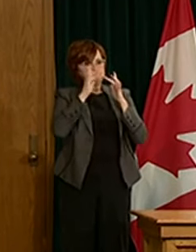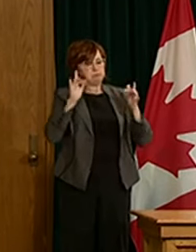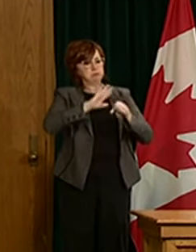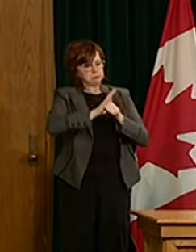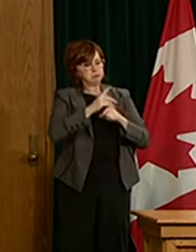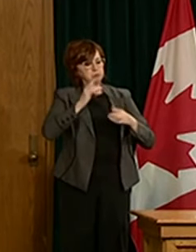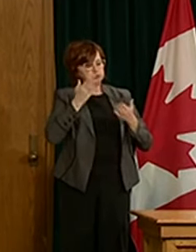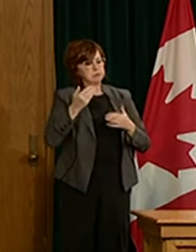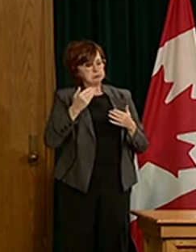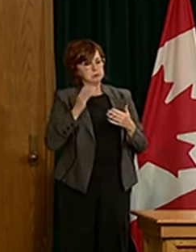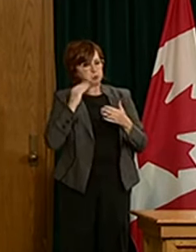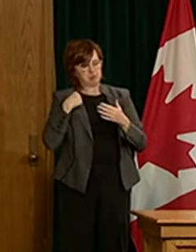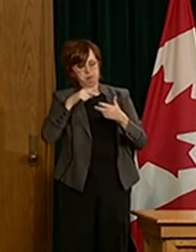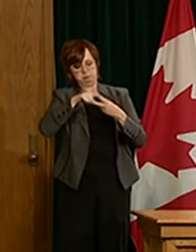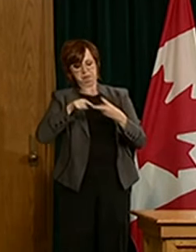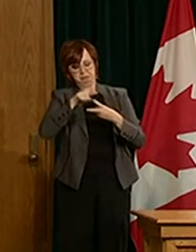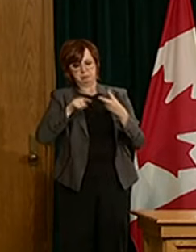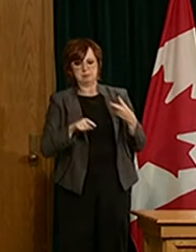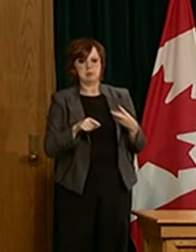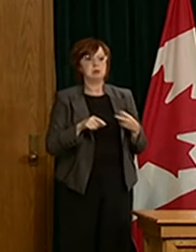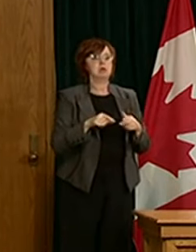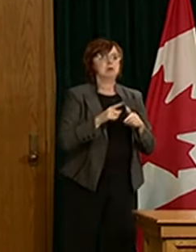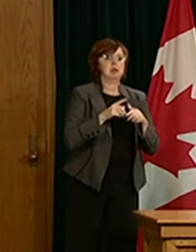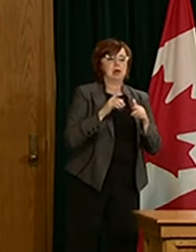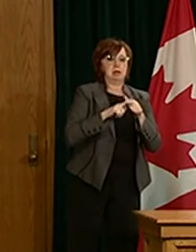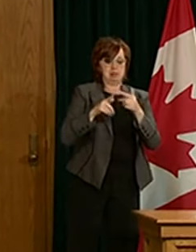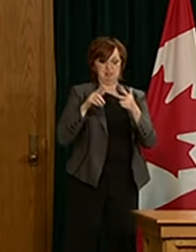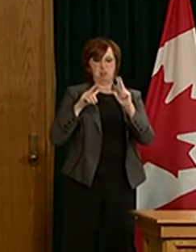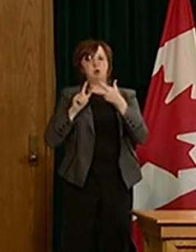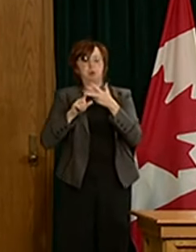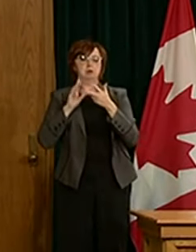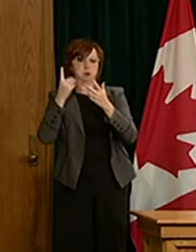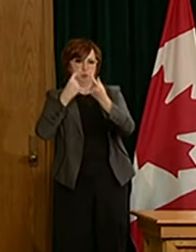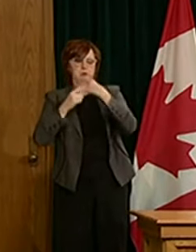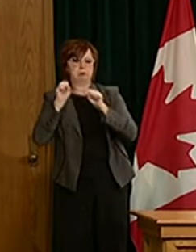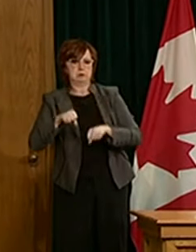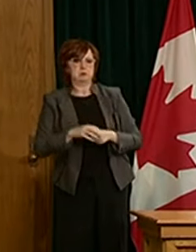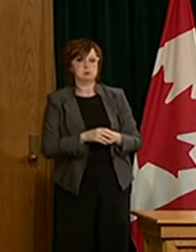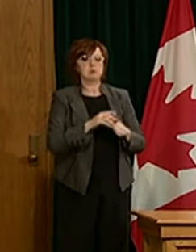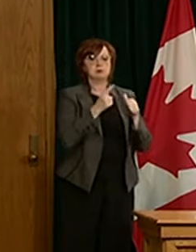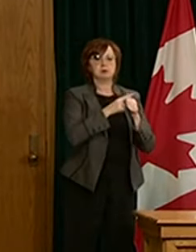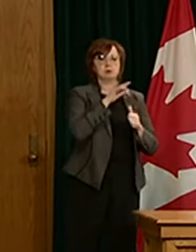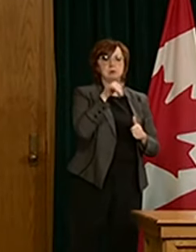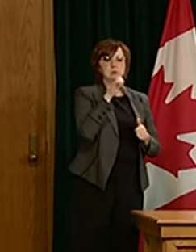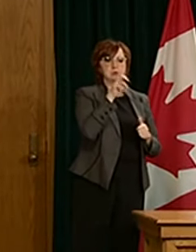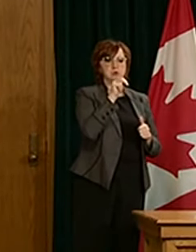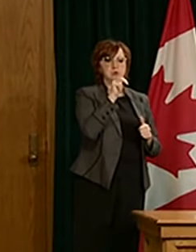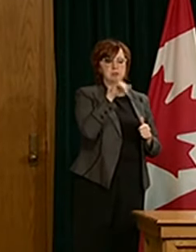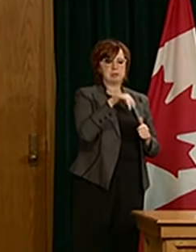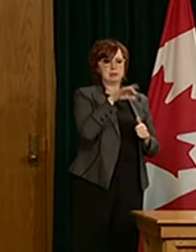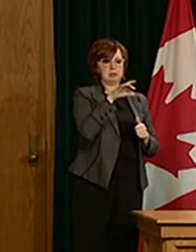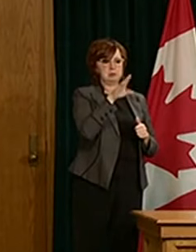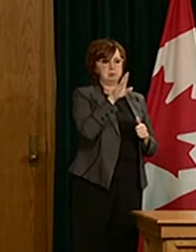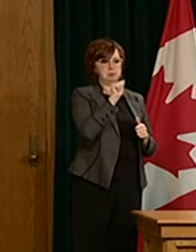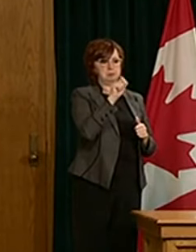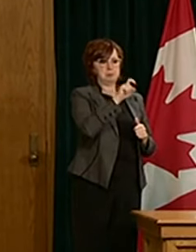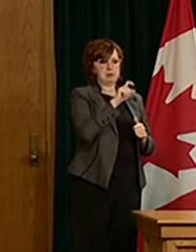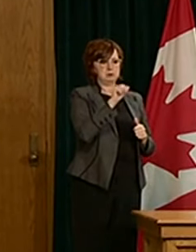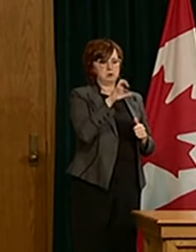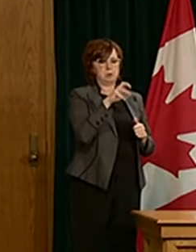I'll start off by turning it over to Dr. Jenny Bazaran, our Senior Medical Information Officer, to review the dynamic modeling results for